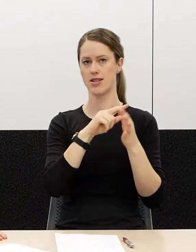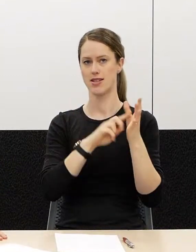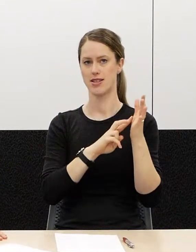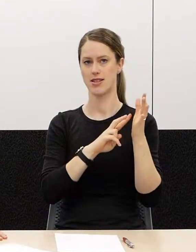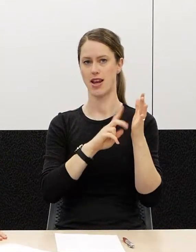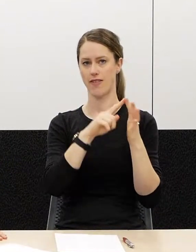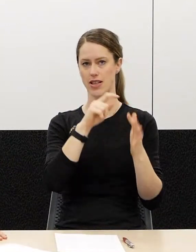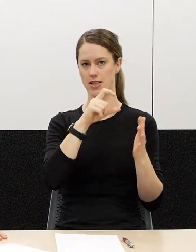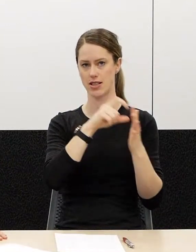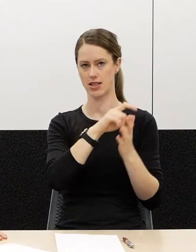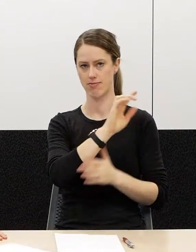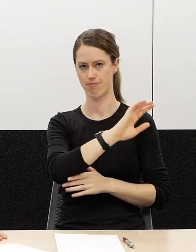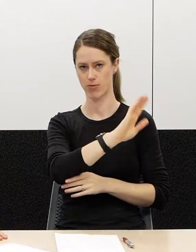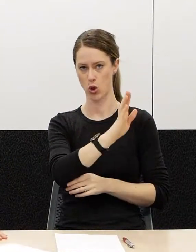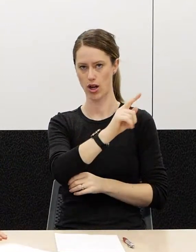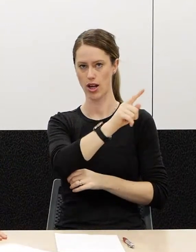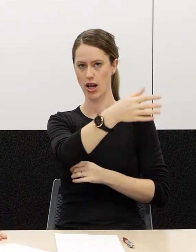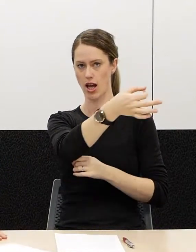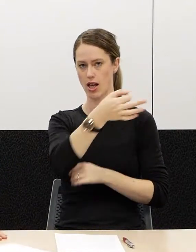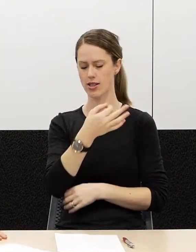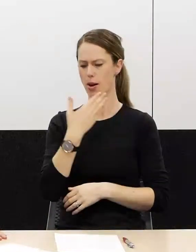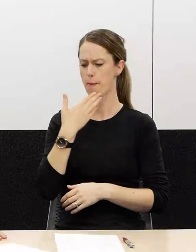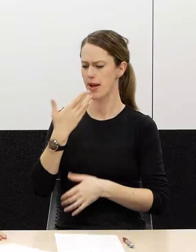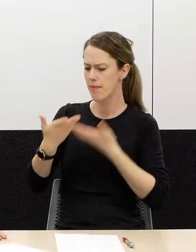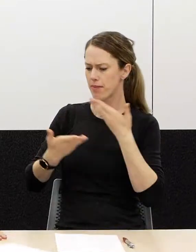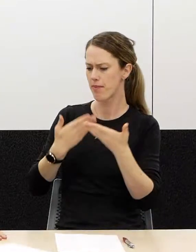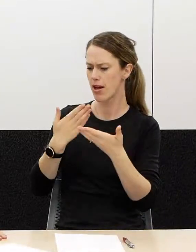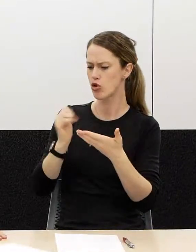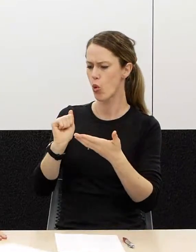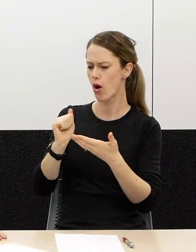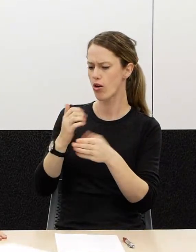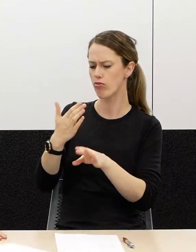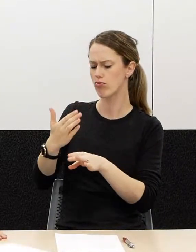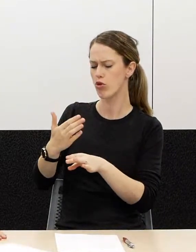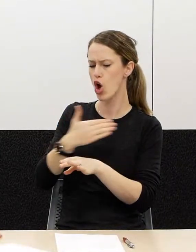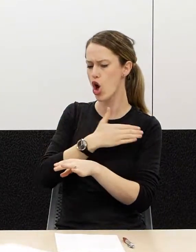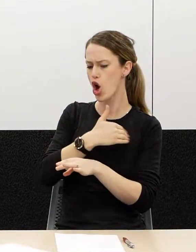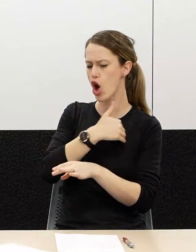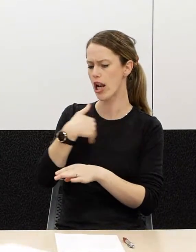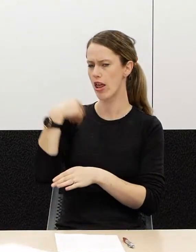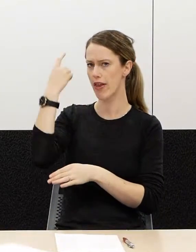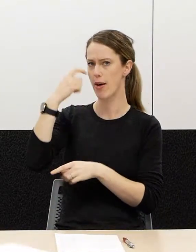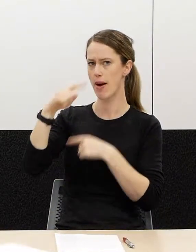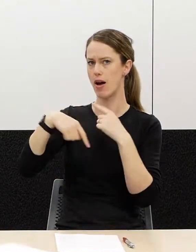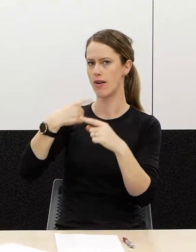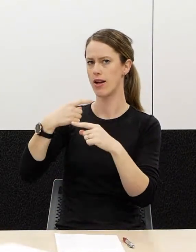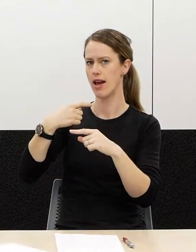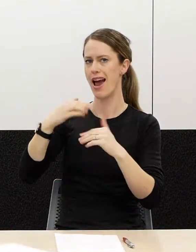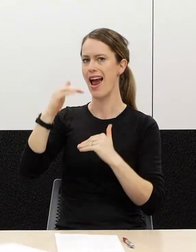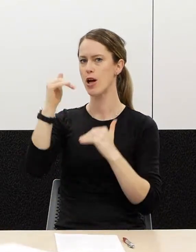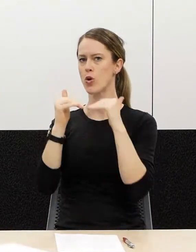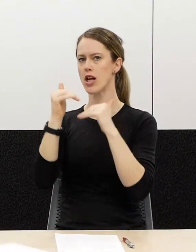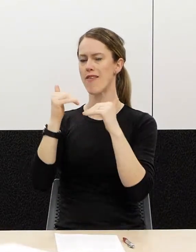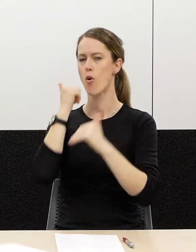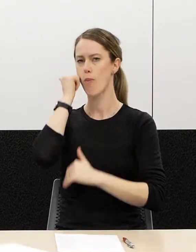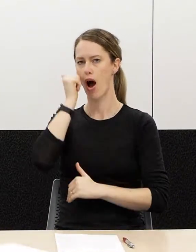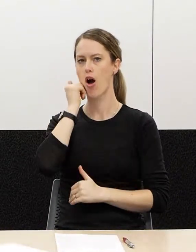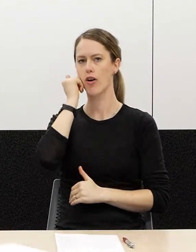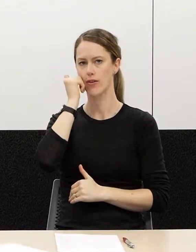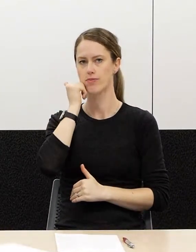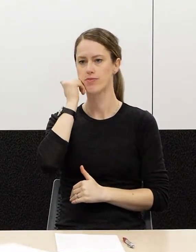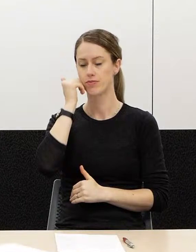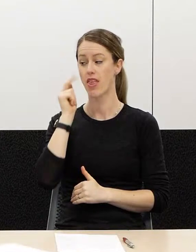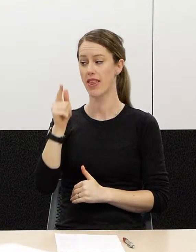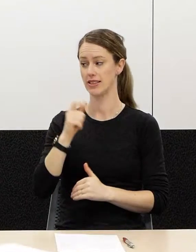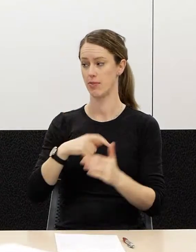Kia ora, David. And he asks, can you outline your initial thinking about the approach to equity for Māori? And this is obviously another really